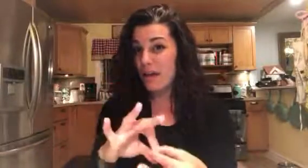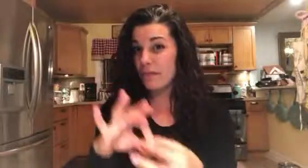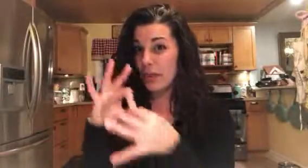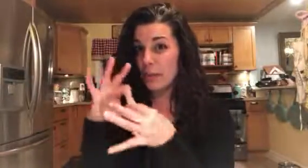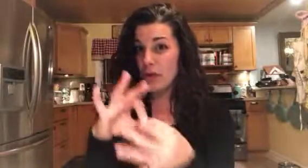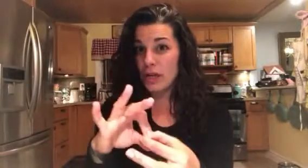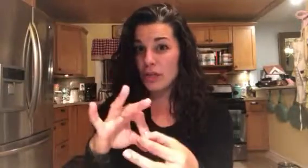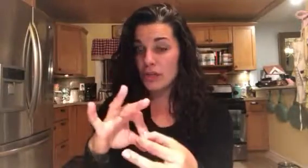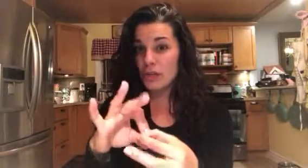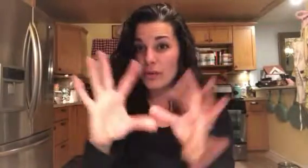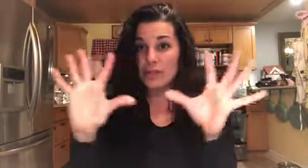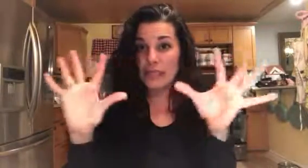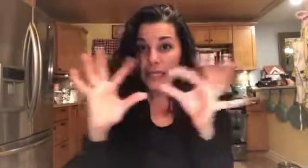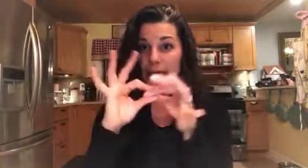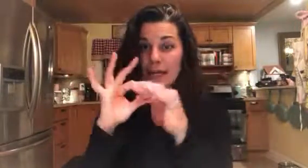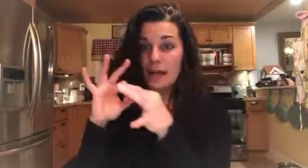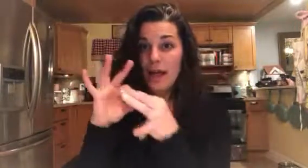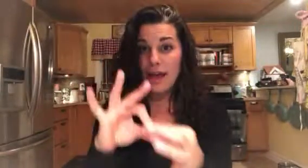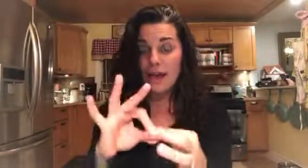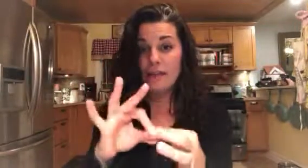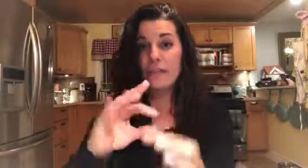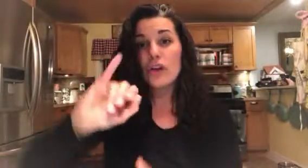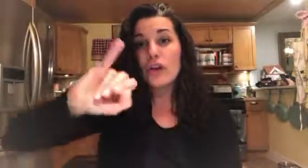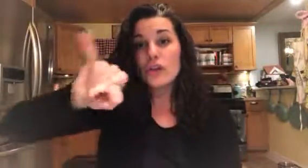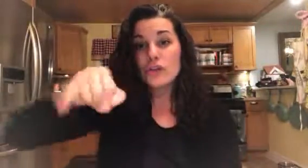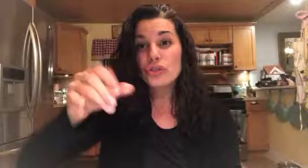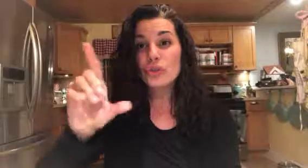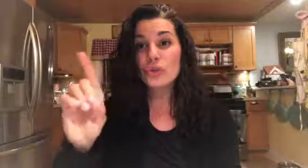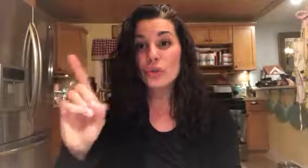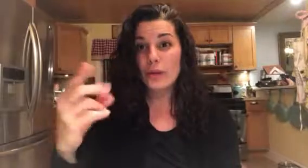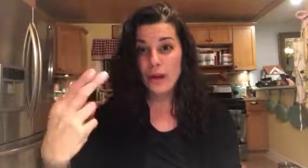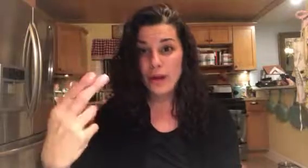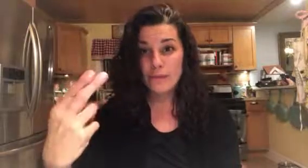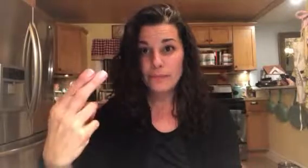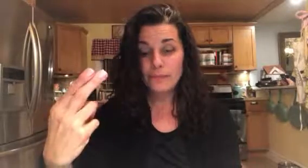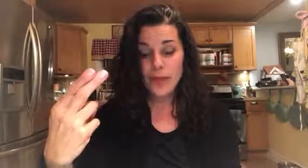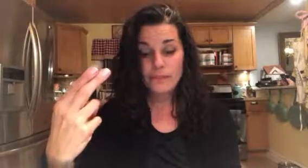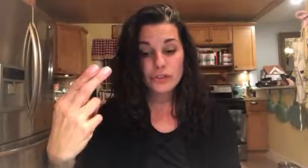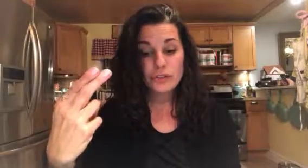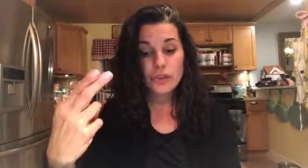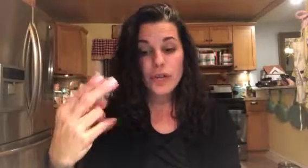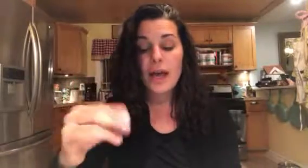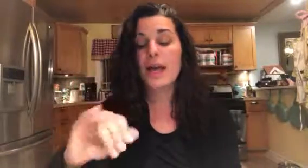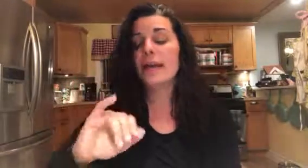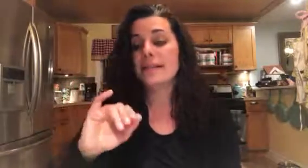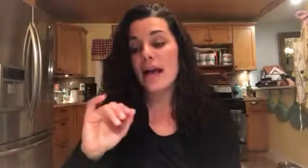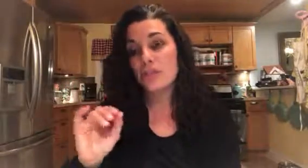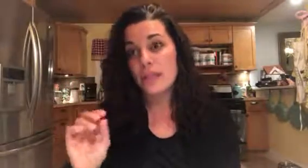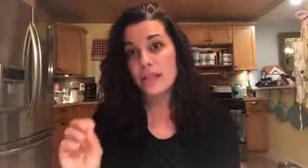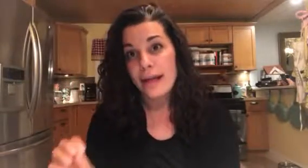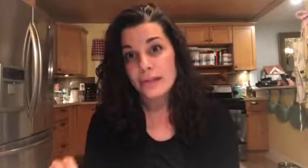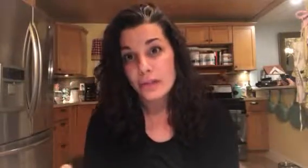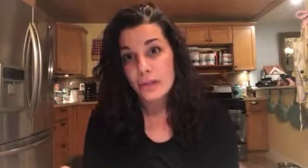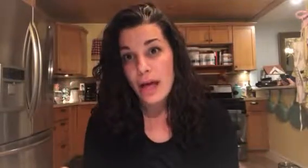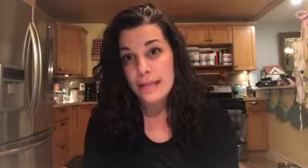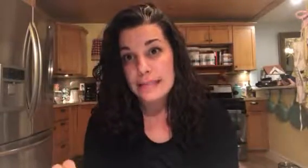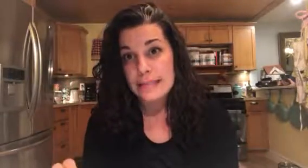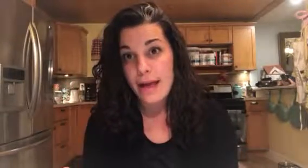of, like belonging to, it's linking, of Judah. And for Judah, it's actually a lexicalized